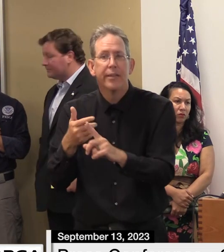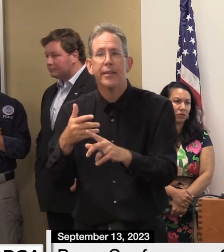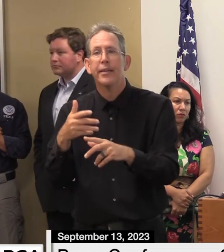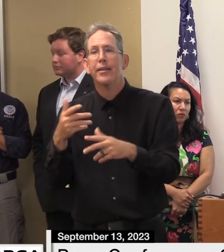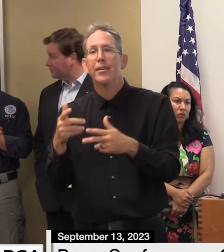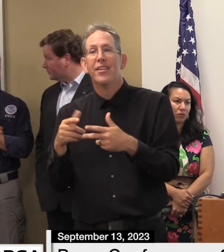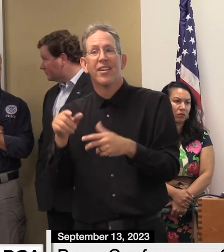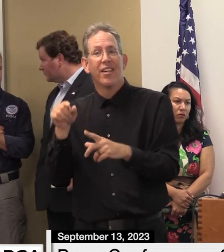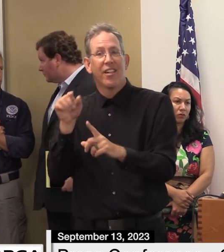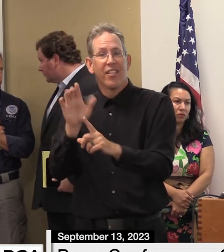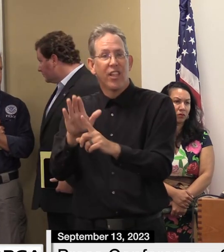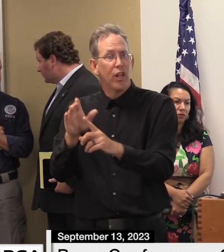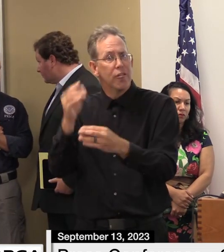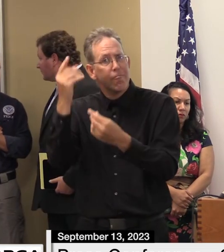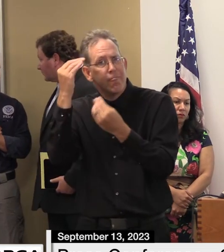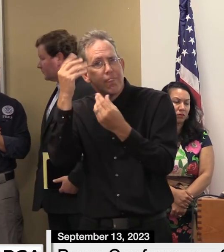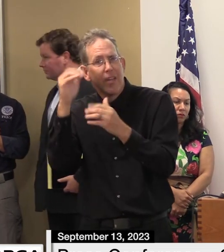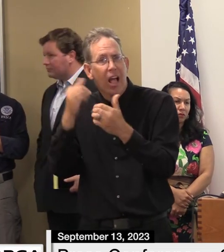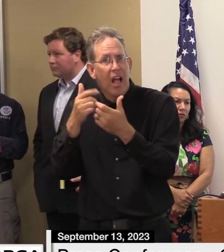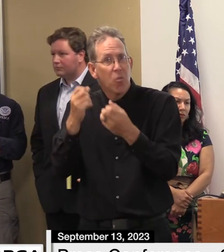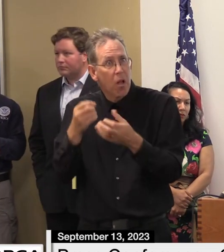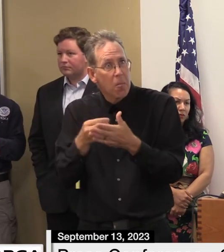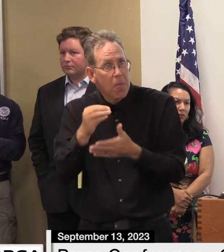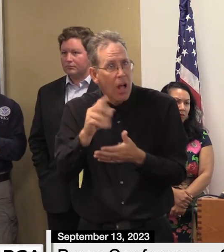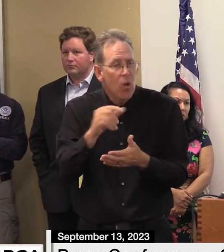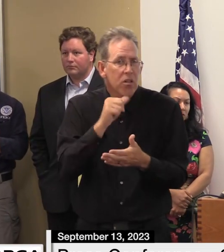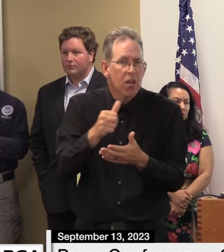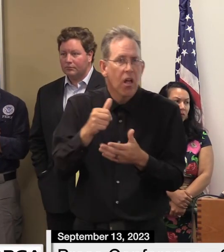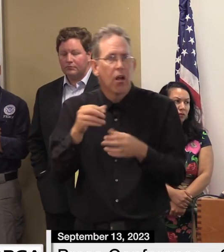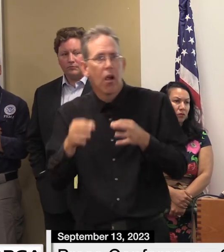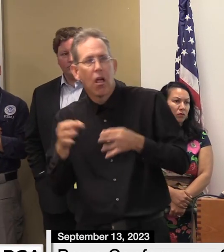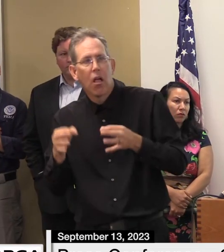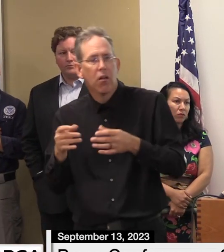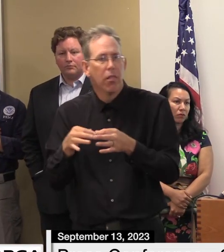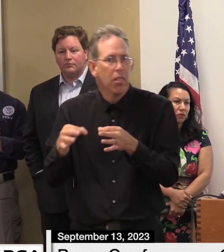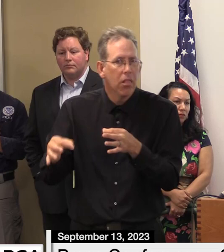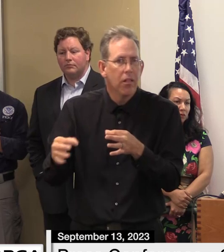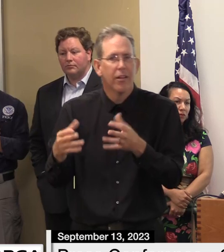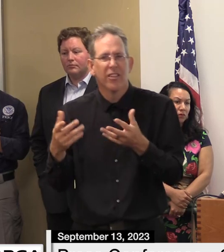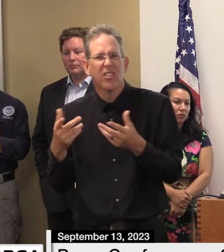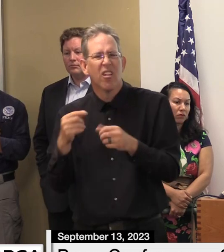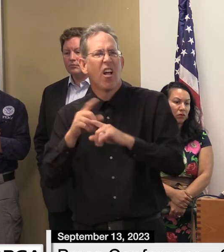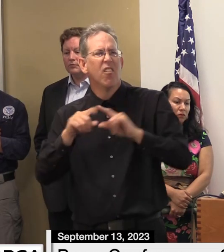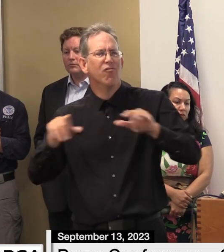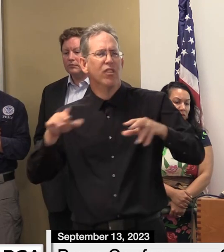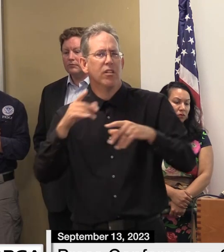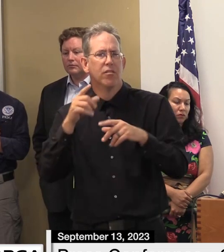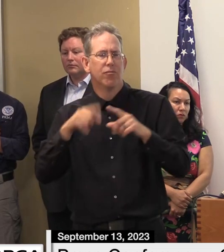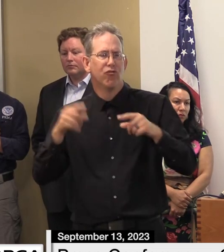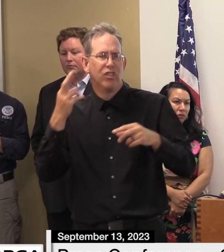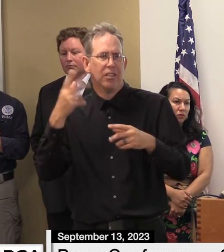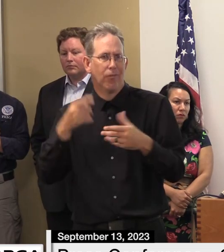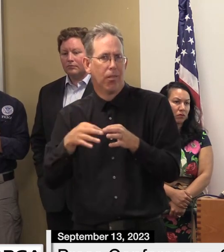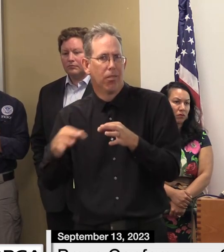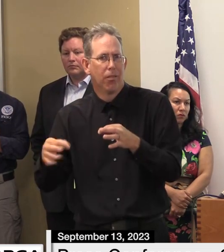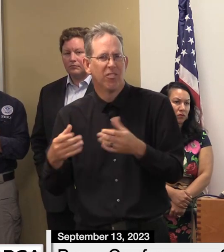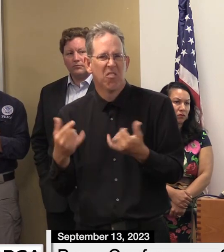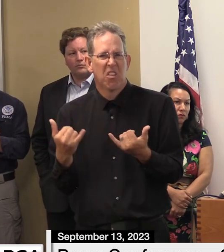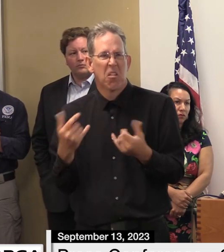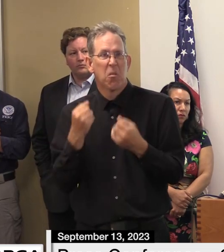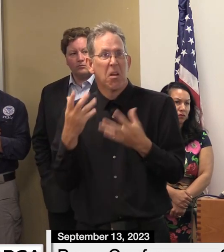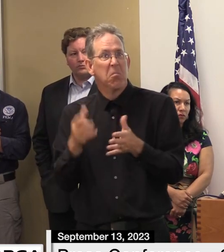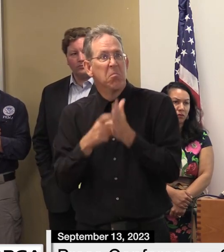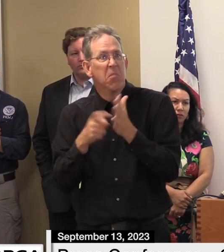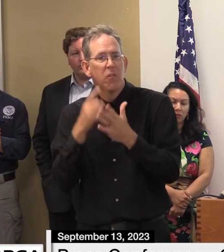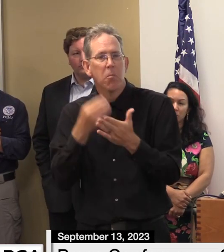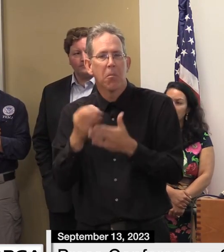them deciding that's what they want to do, and it has to be offered and so forth. So I think that's going to be coming in the weeks and